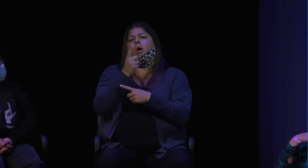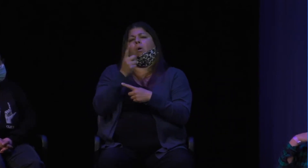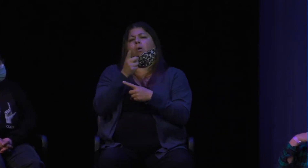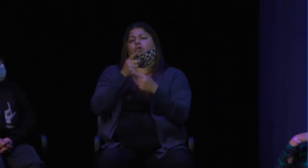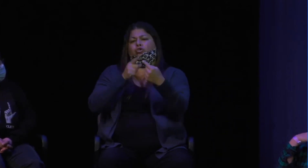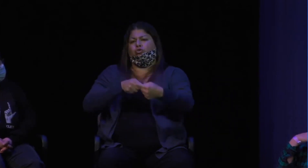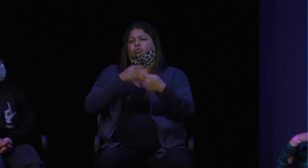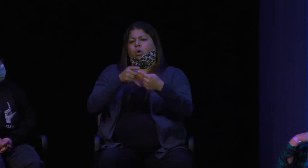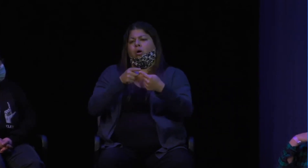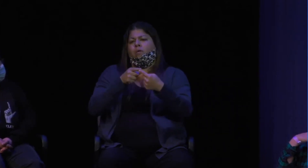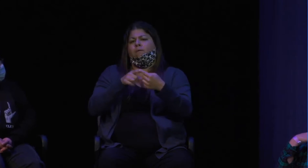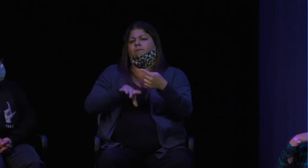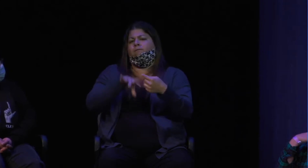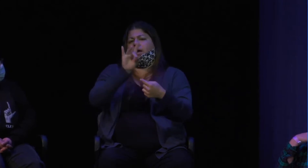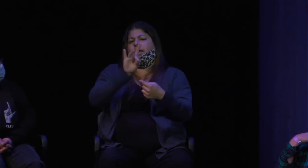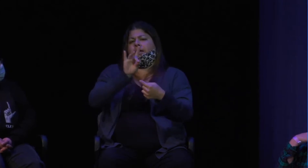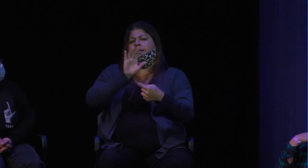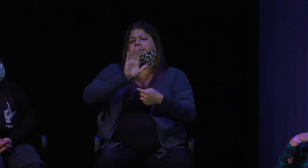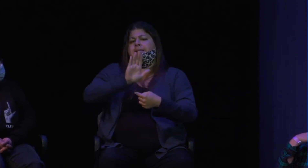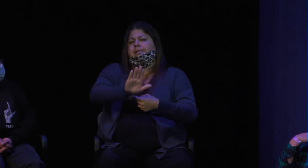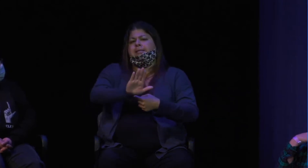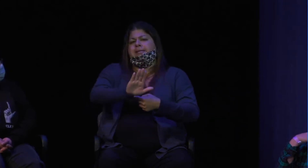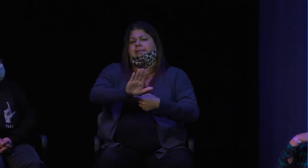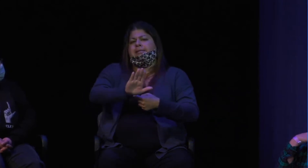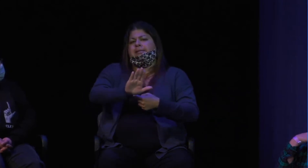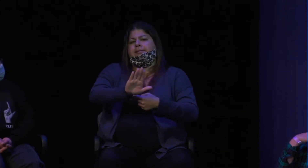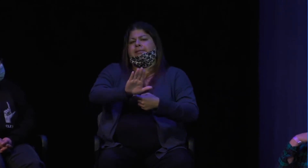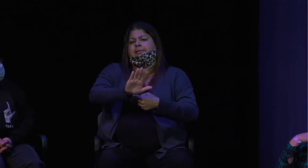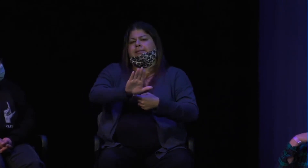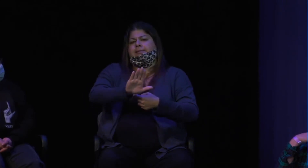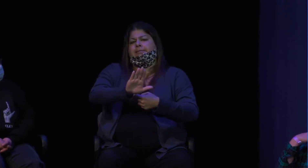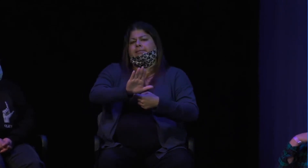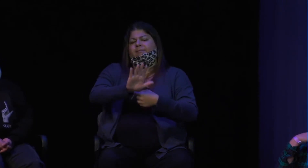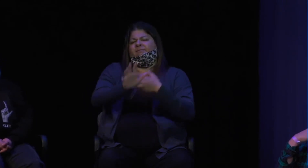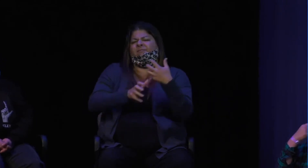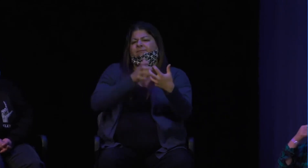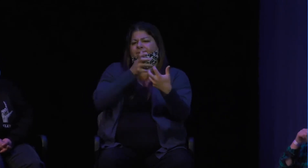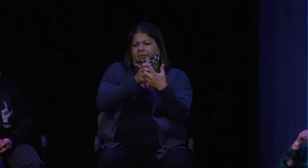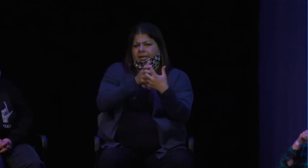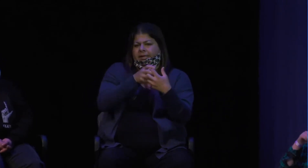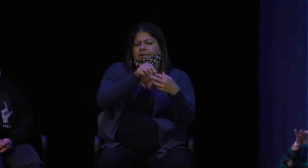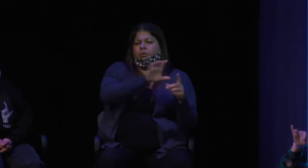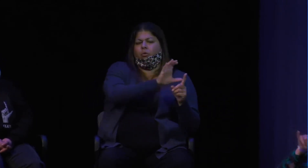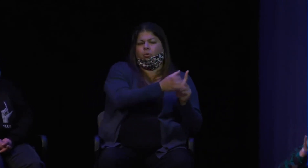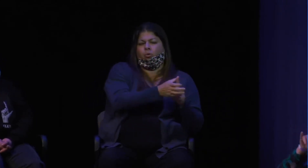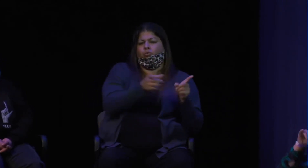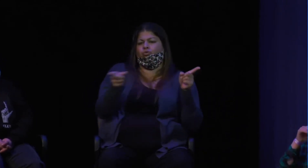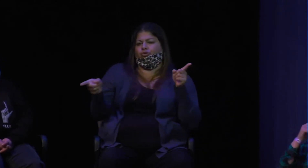Whereas I think Ruben will always struggle to find